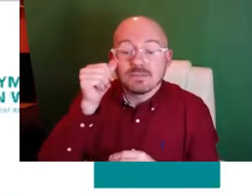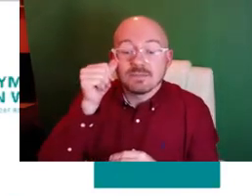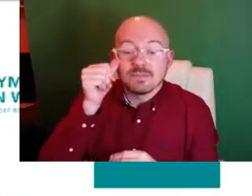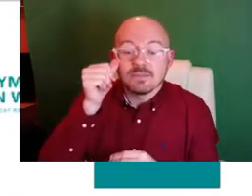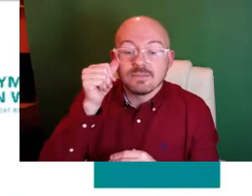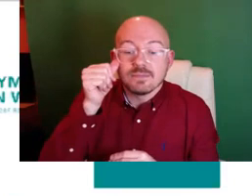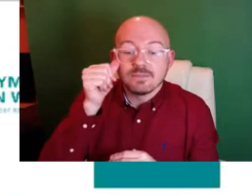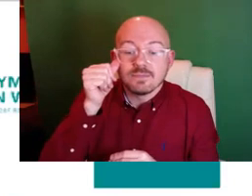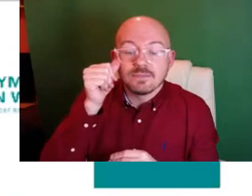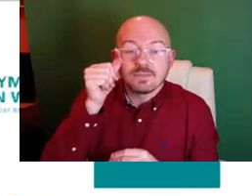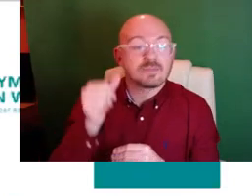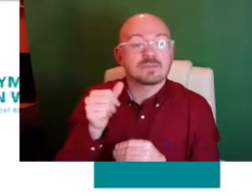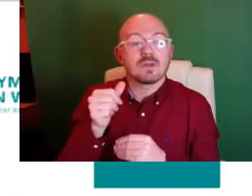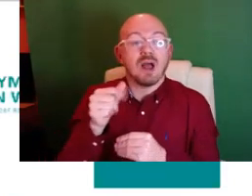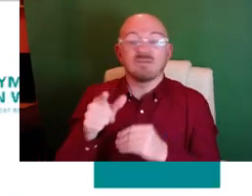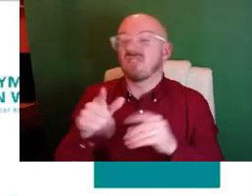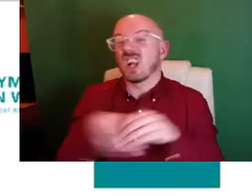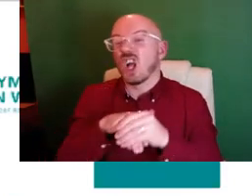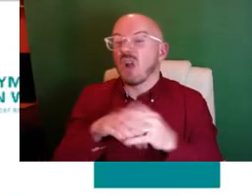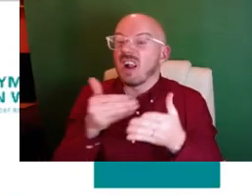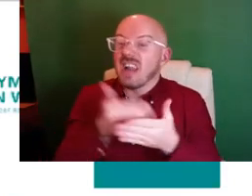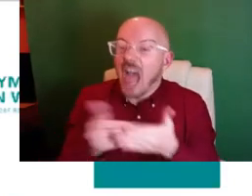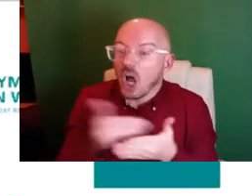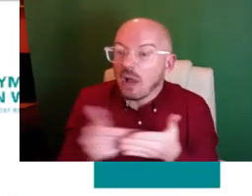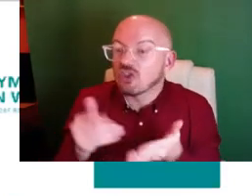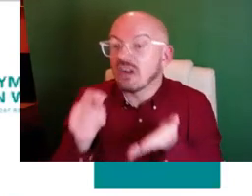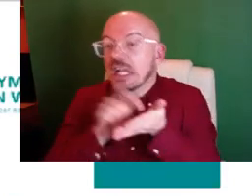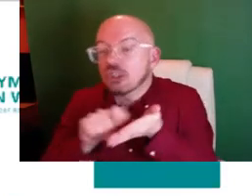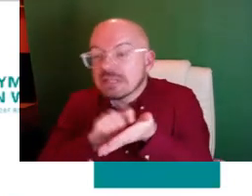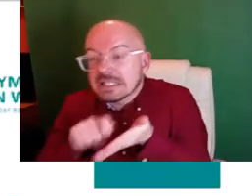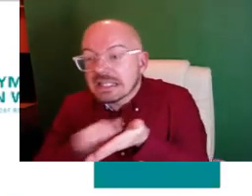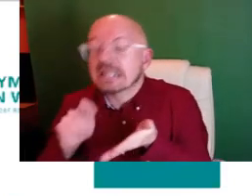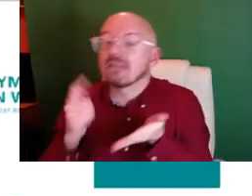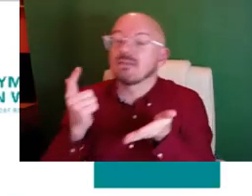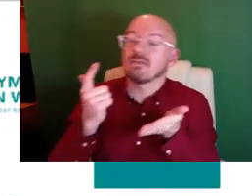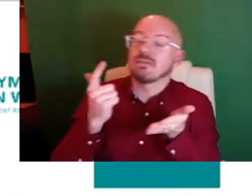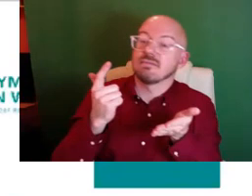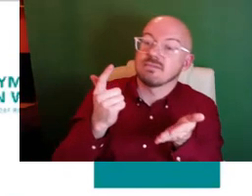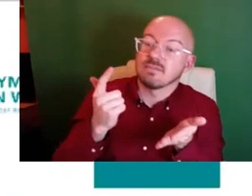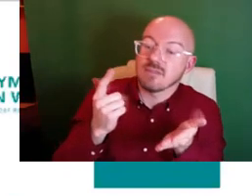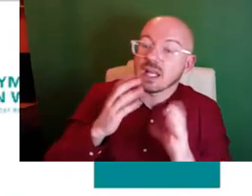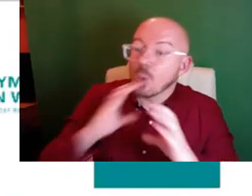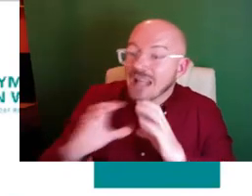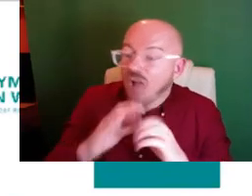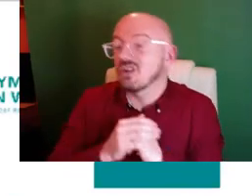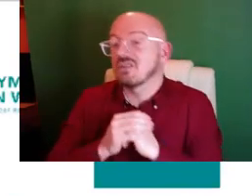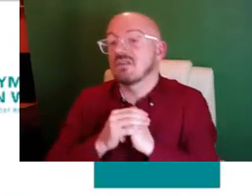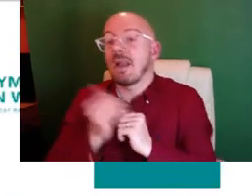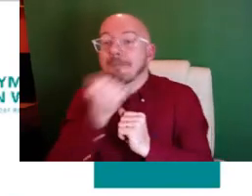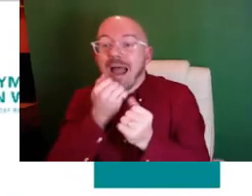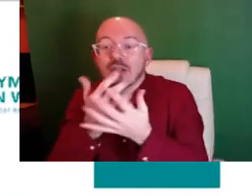the Scottish curriculum for excellence. So this, in the Welsh curriculum, they're referred to as the 4 purposes.